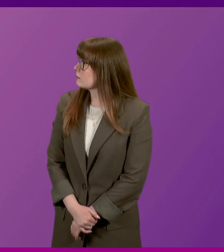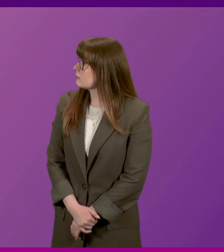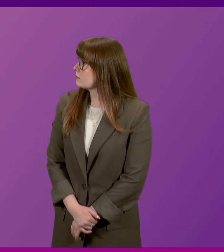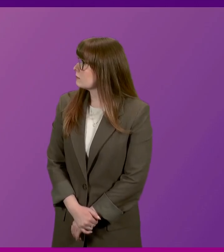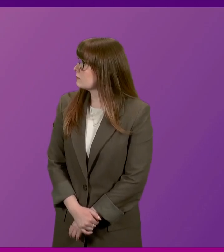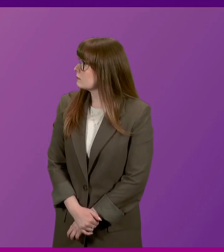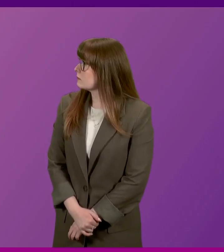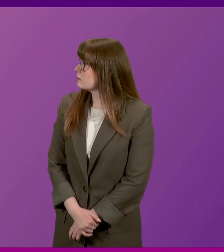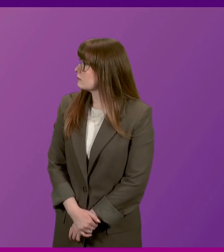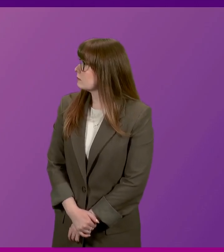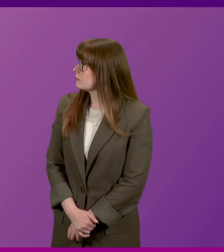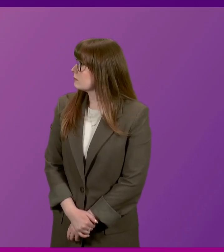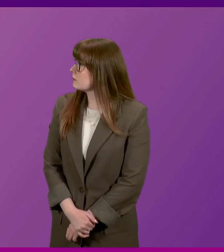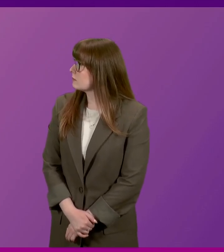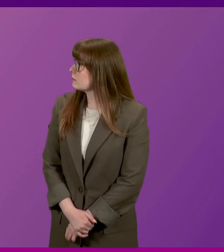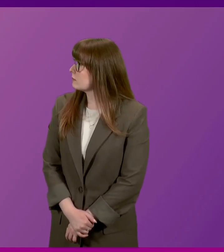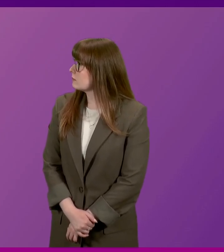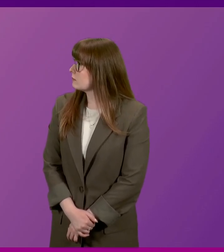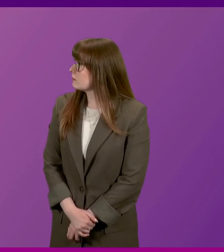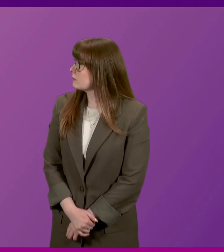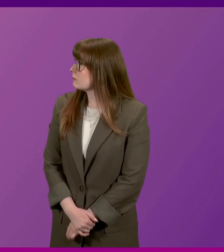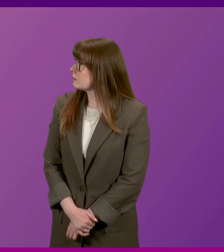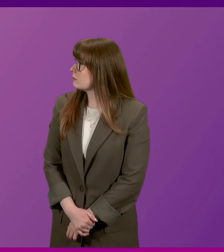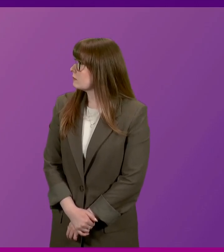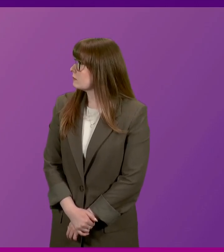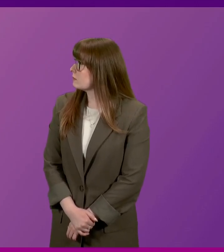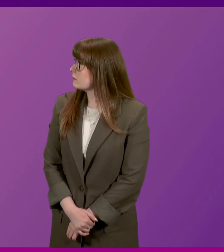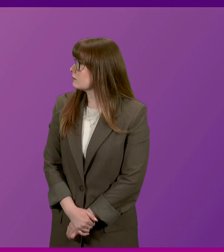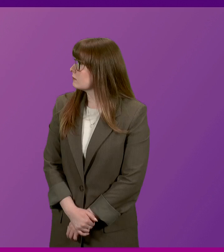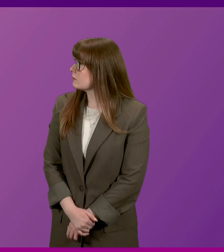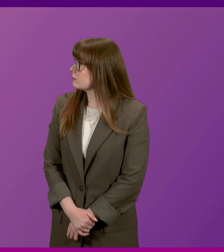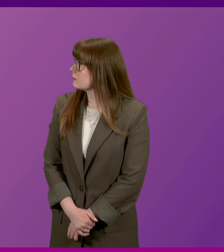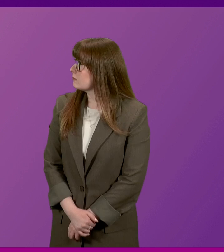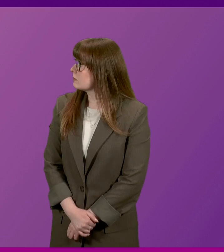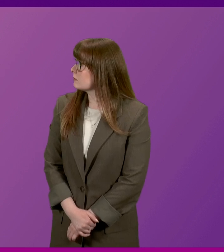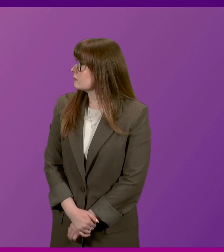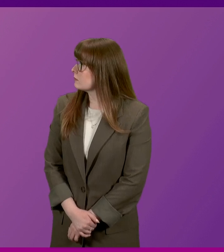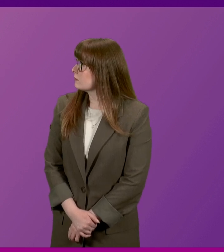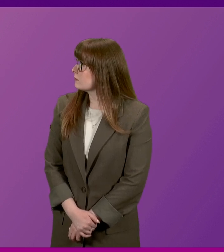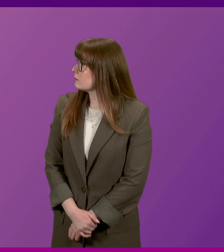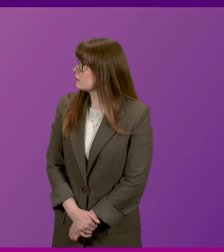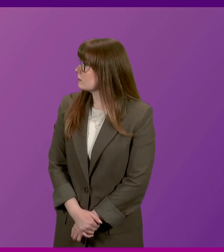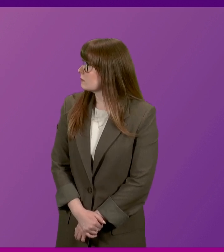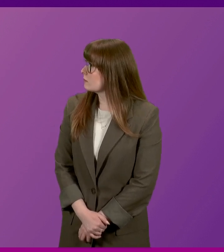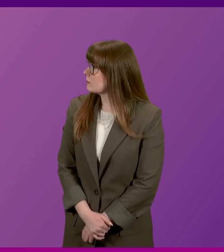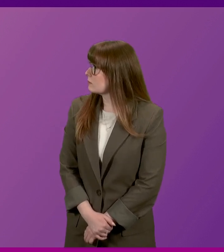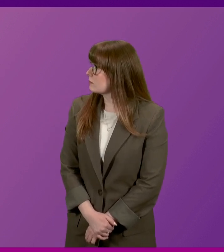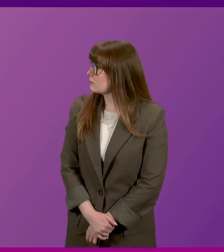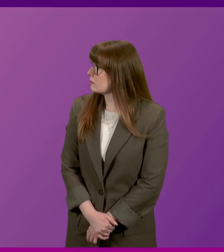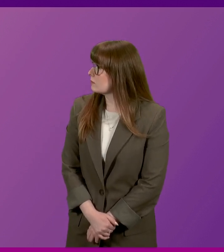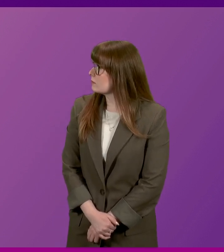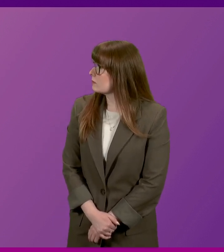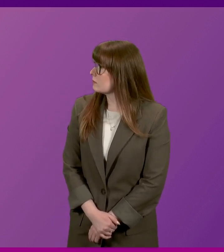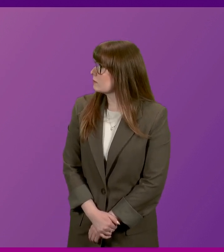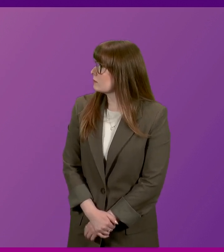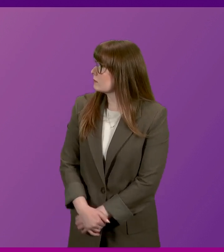video examples for deaf people, they were like, oh, I went through that example and I had that experience, but they